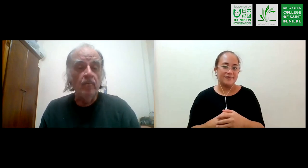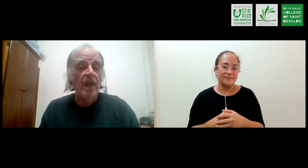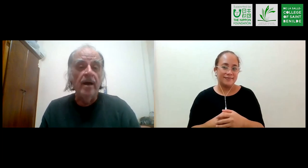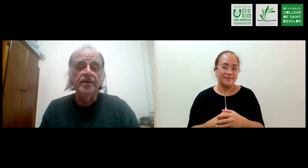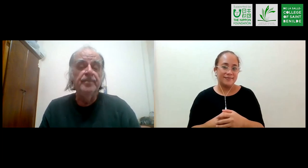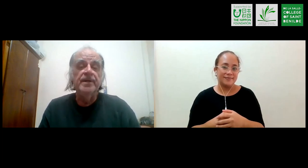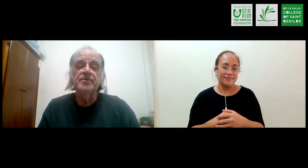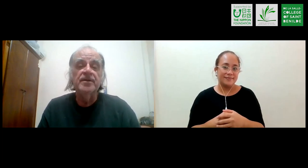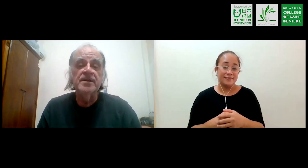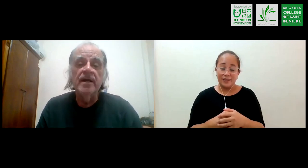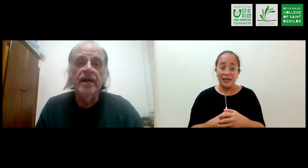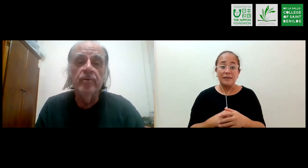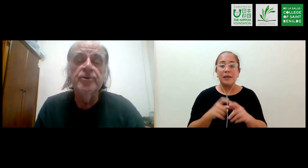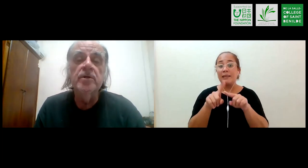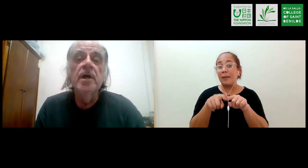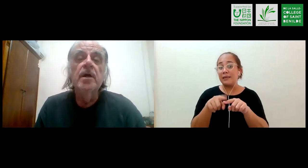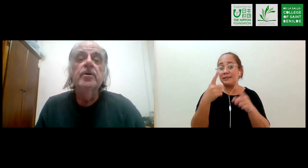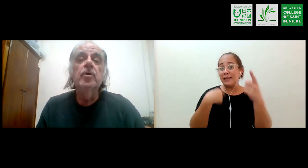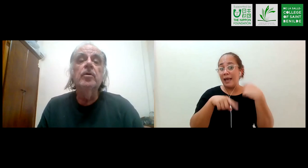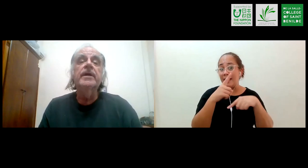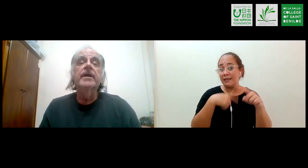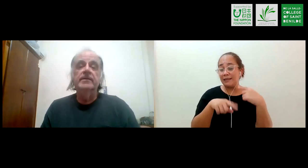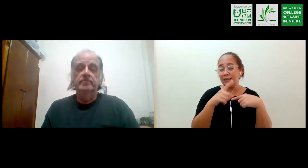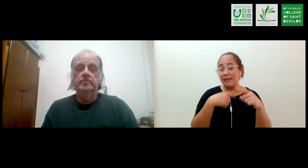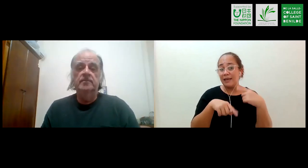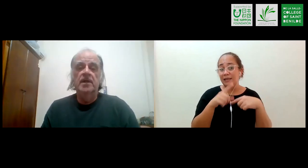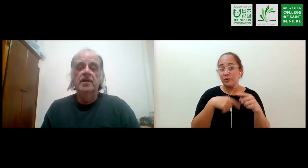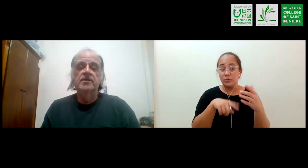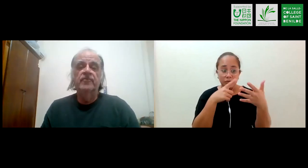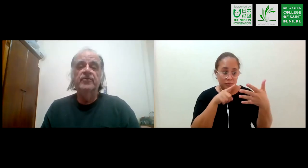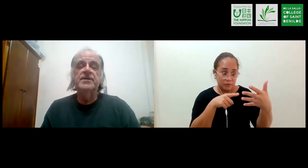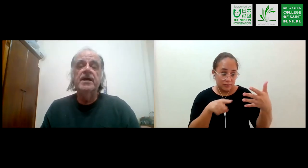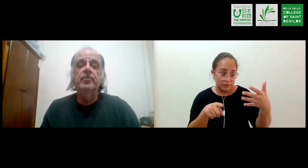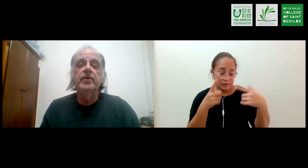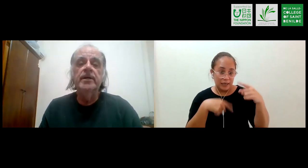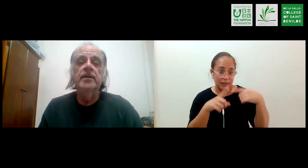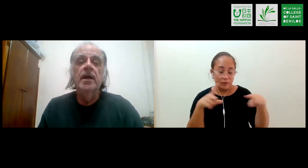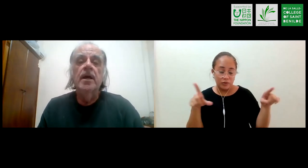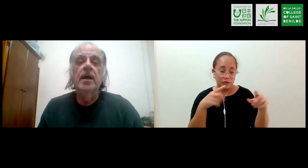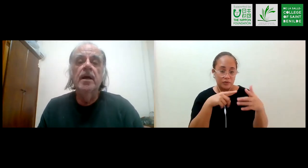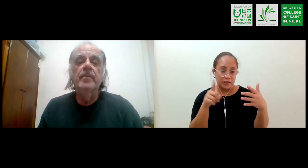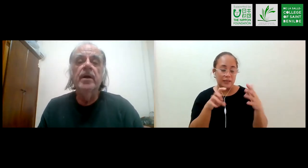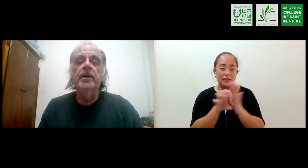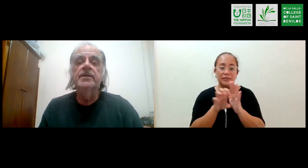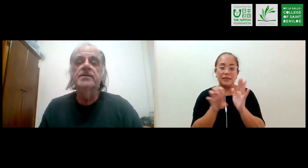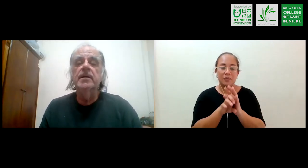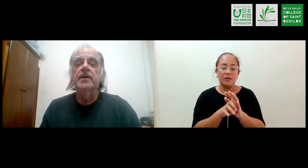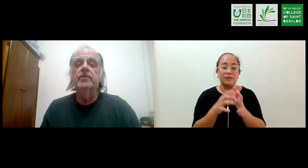Okay, Now, it sir. depends on the sign language you're looking at. So for example, in American Sign